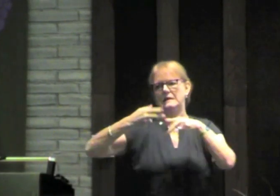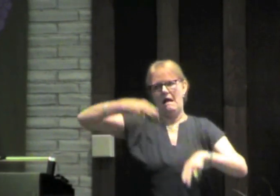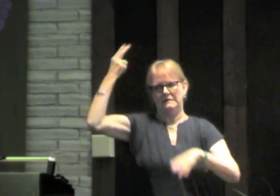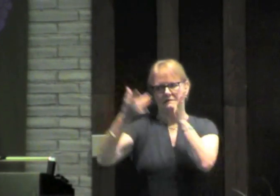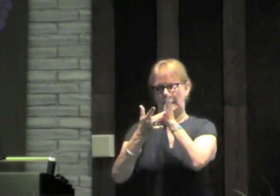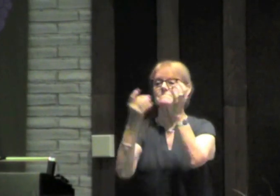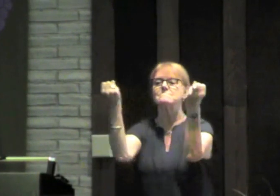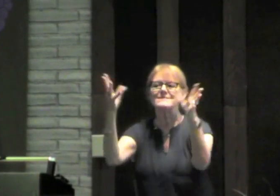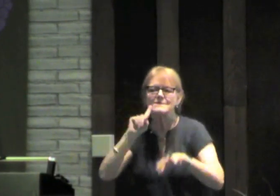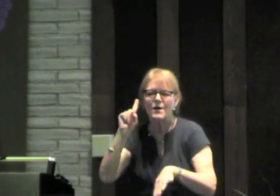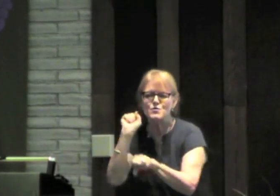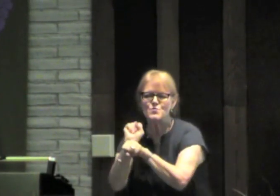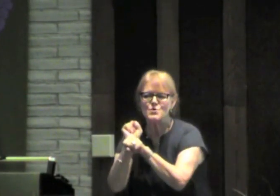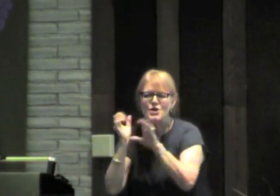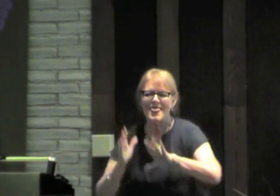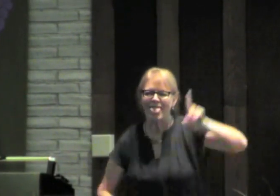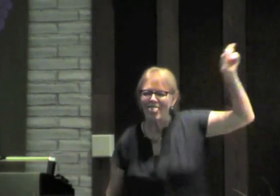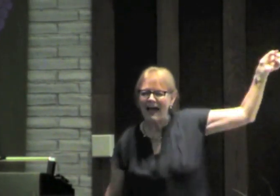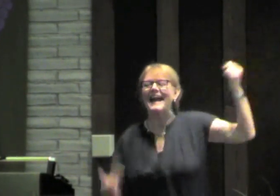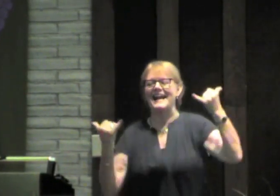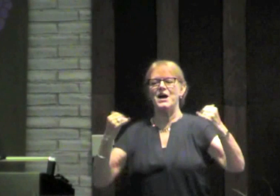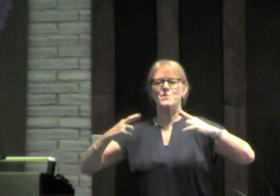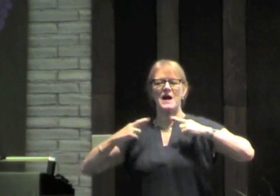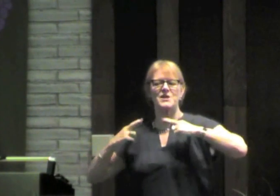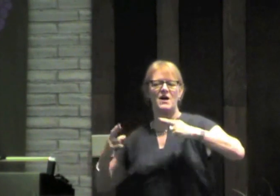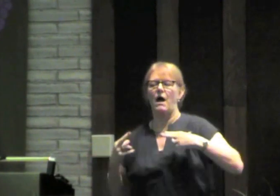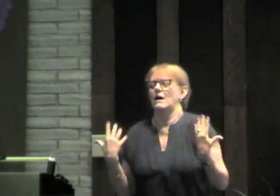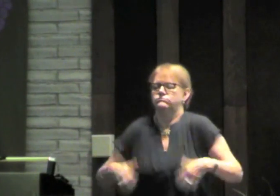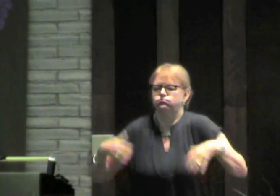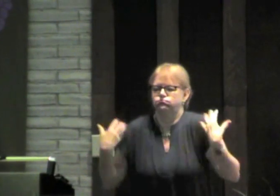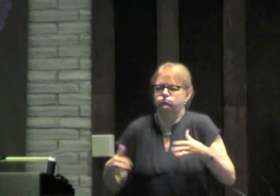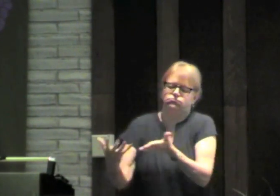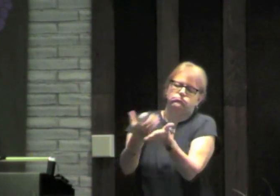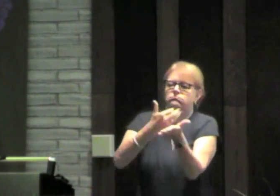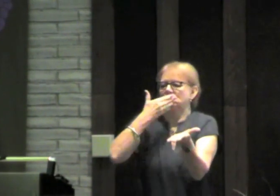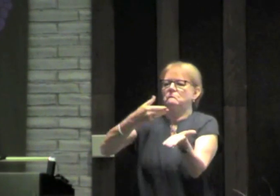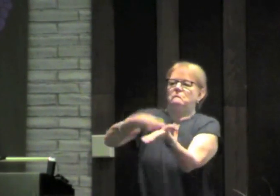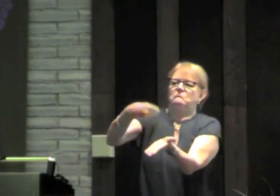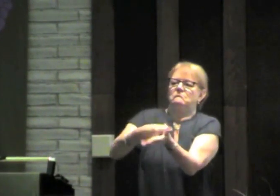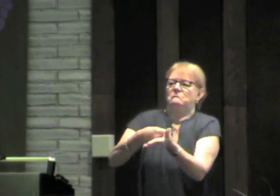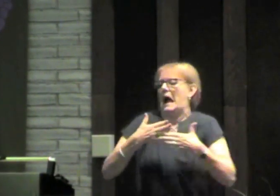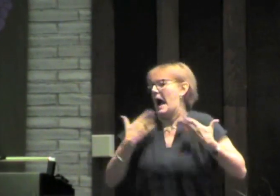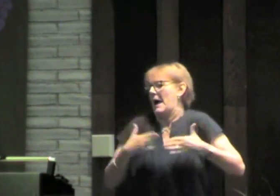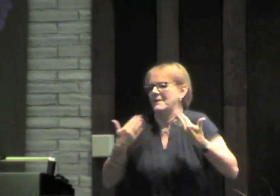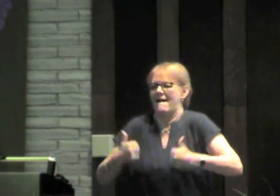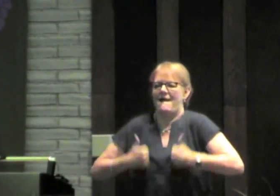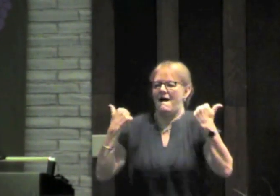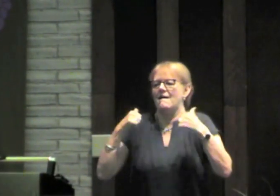And that's where they build missiles. It's a very high-tech area, and lots of deaf people work there, but a lot of them have retired, and they've really earned